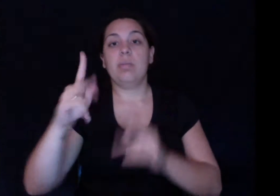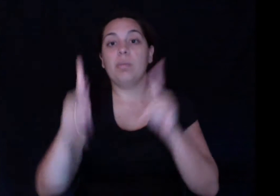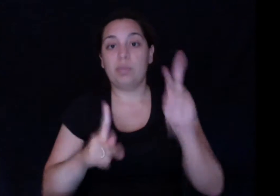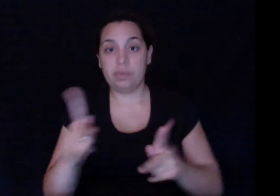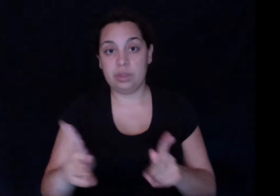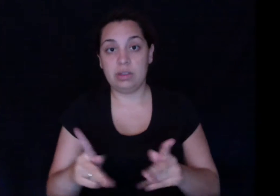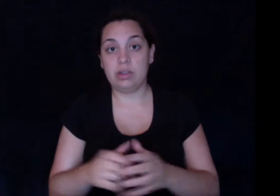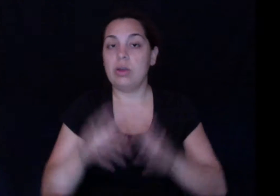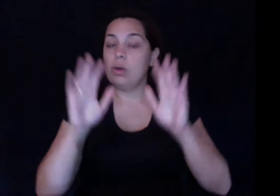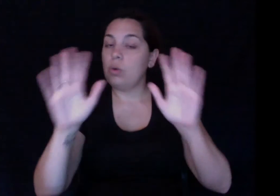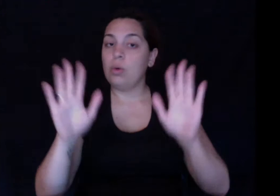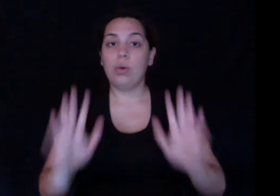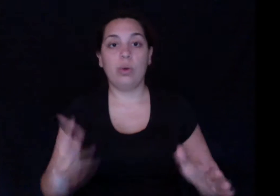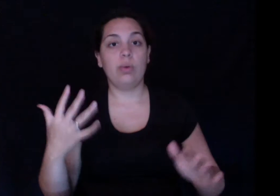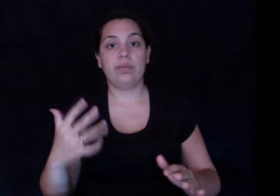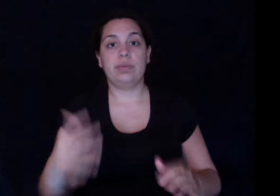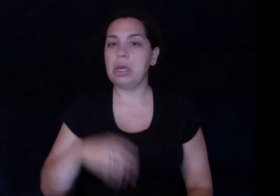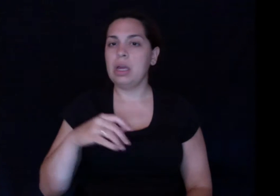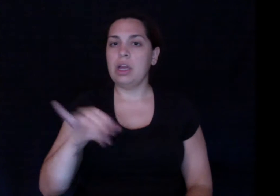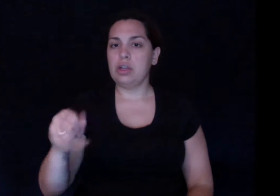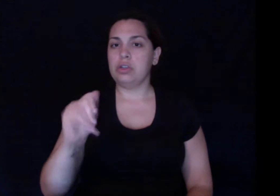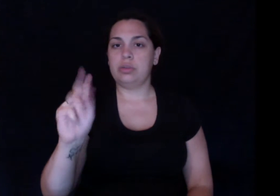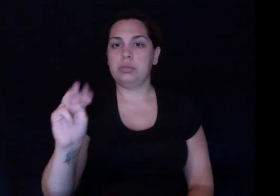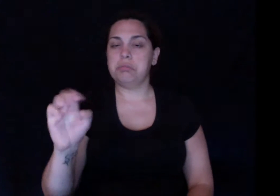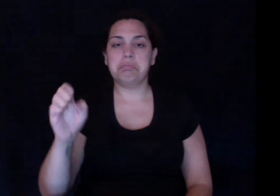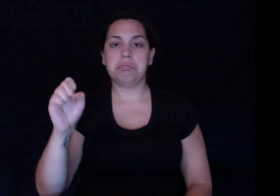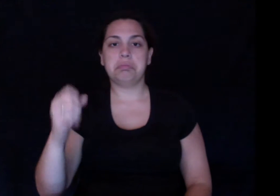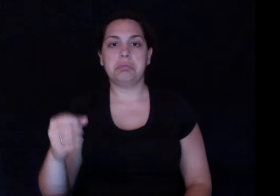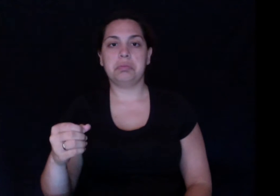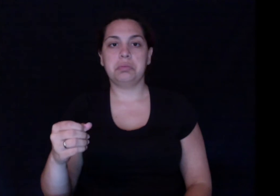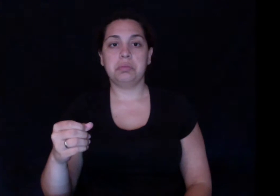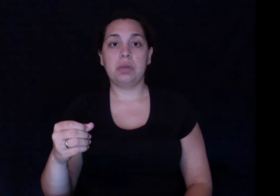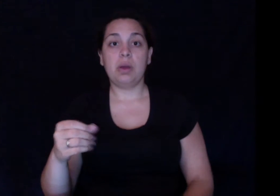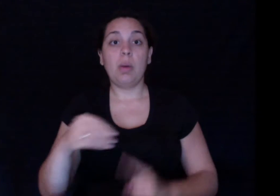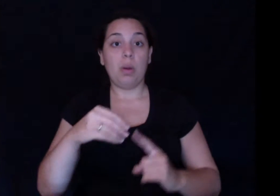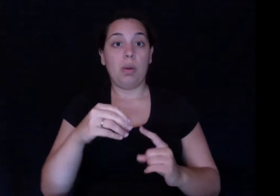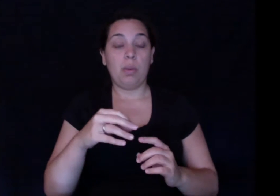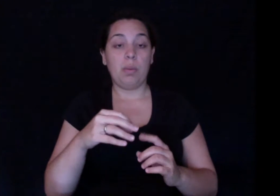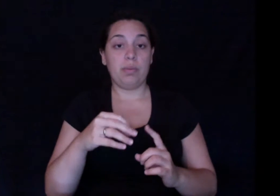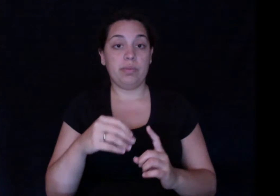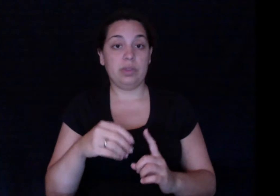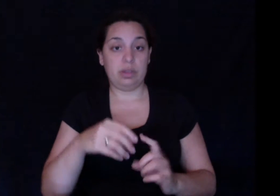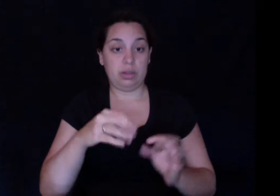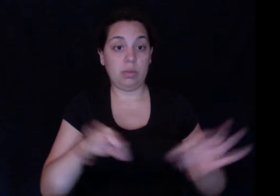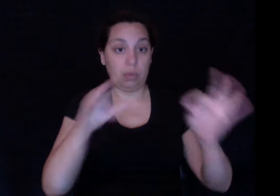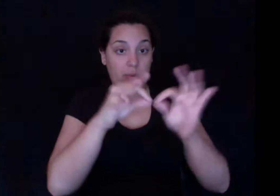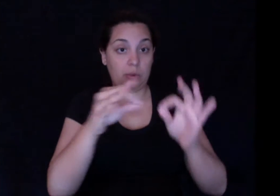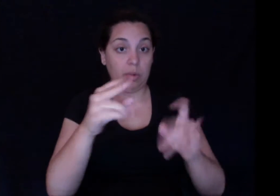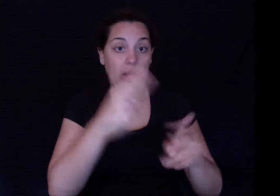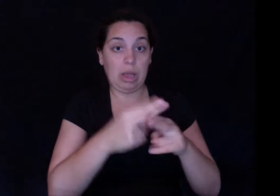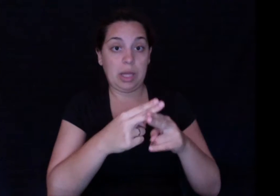we've been helped by anti-D. I love to tell people that the anti-D injection saved the life of our